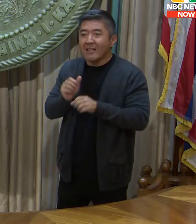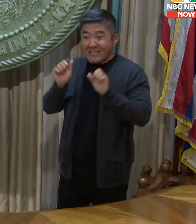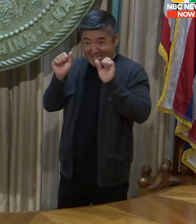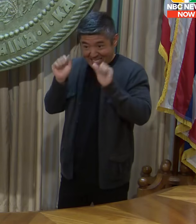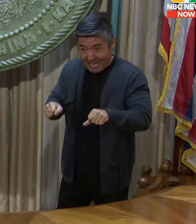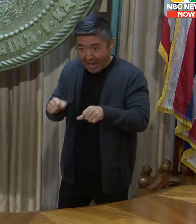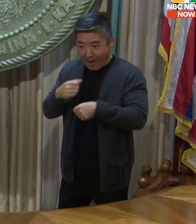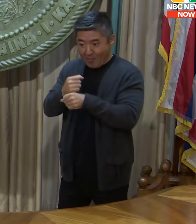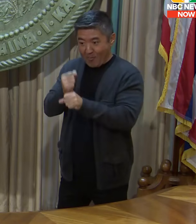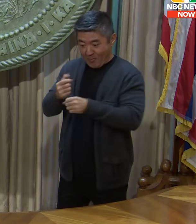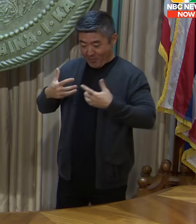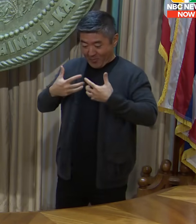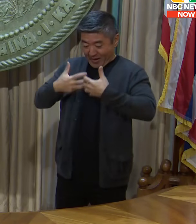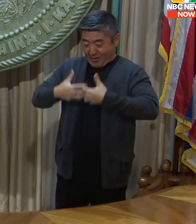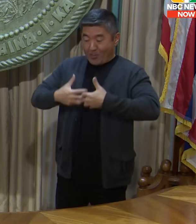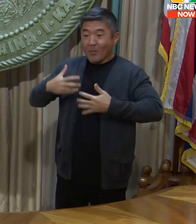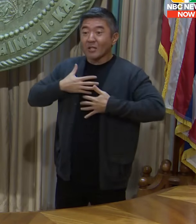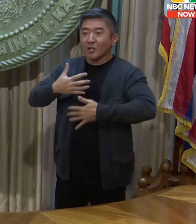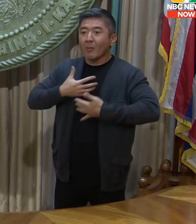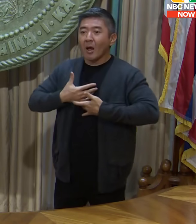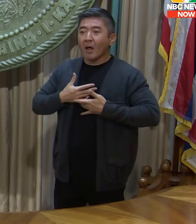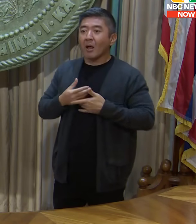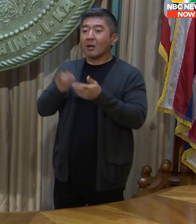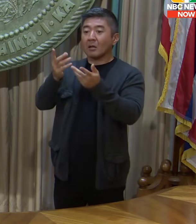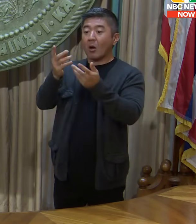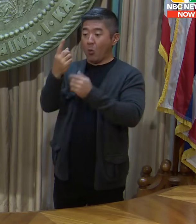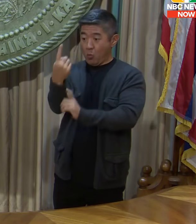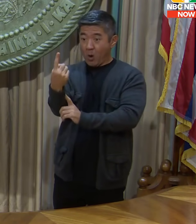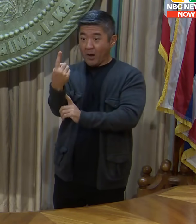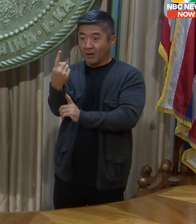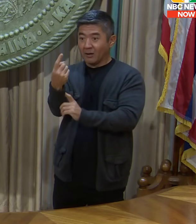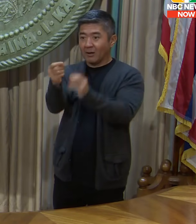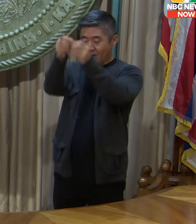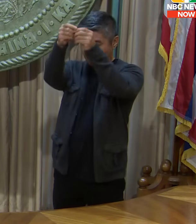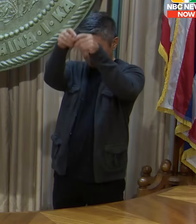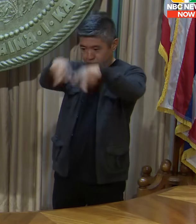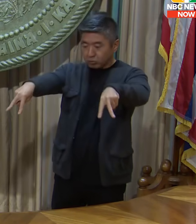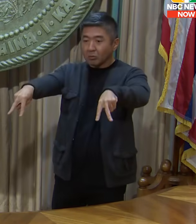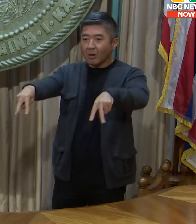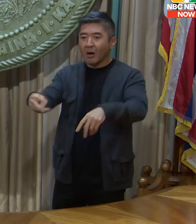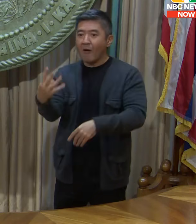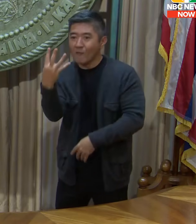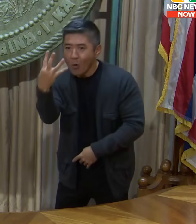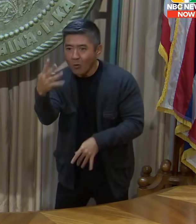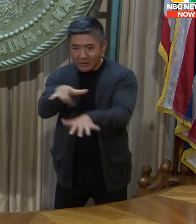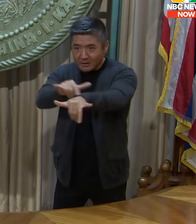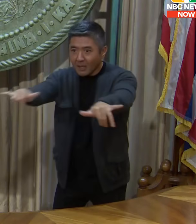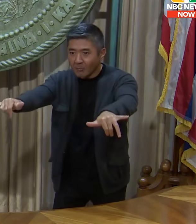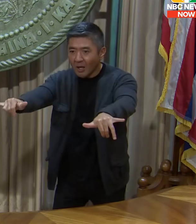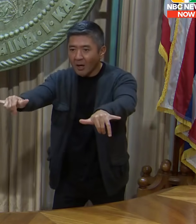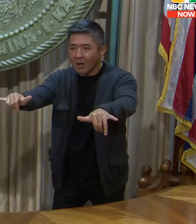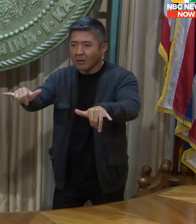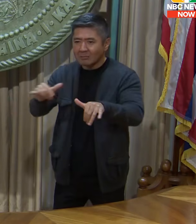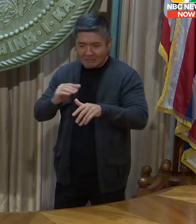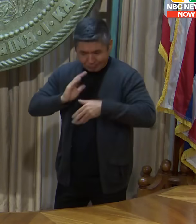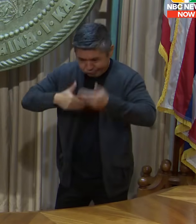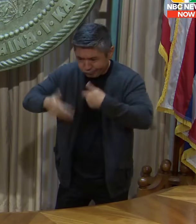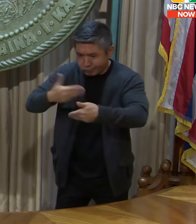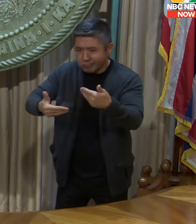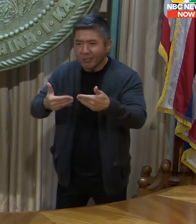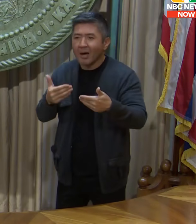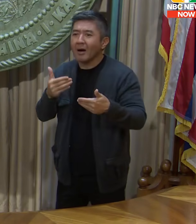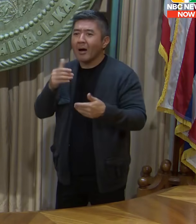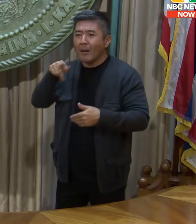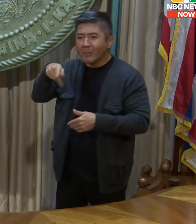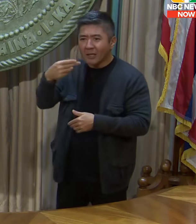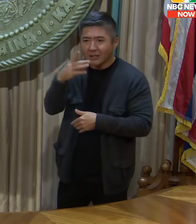ventilators capable of splitting into 4 ventilators. Now, this technology is happening very fast. It's happening with graduate students and PhDs across